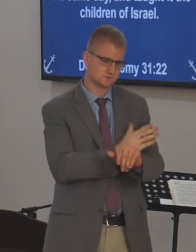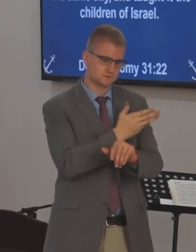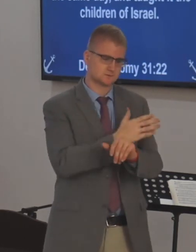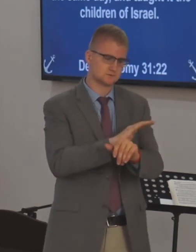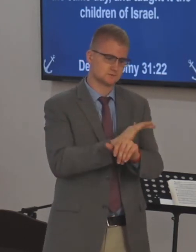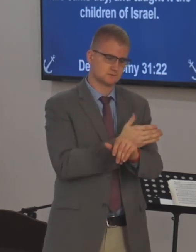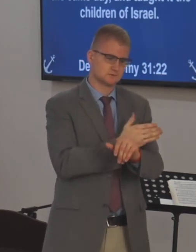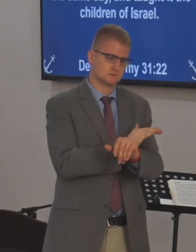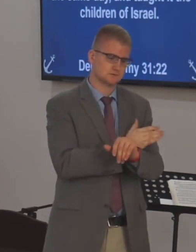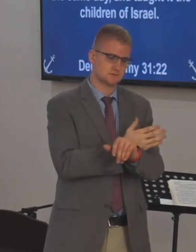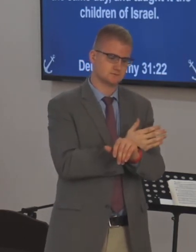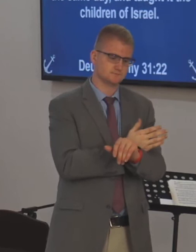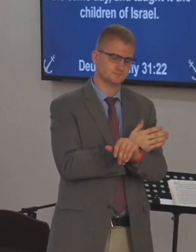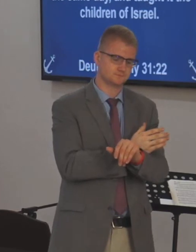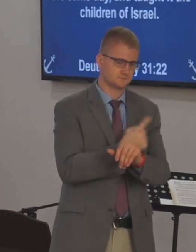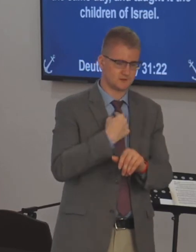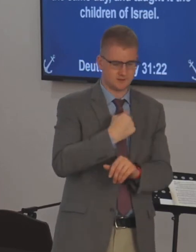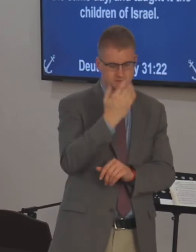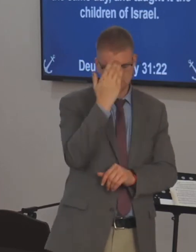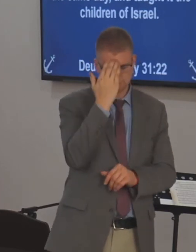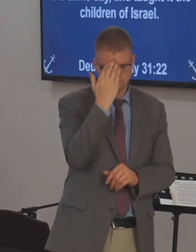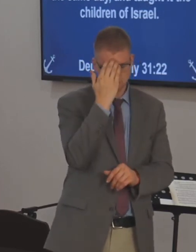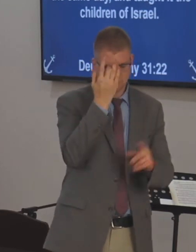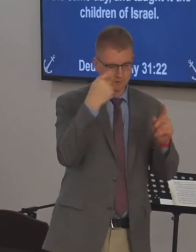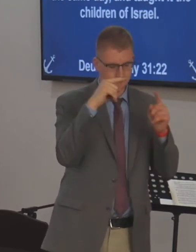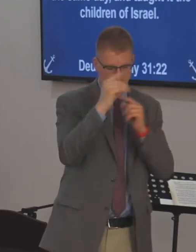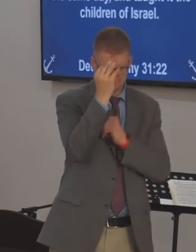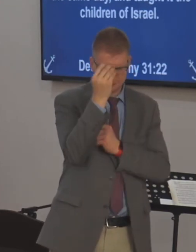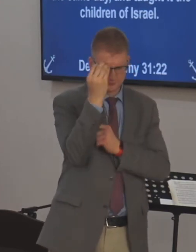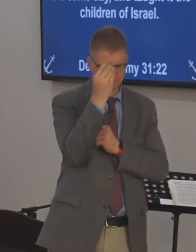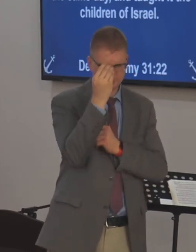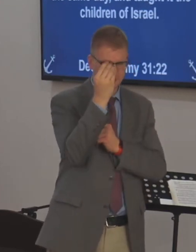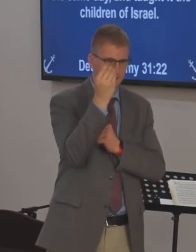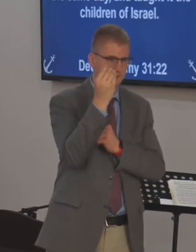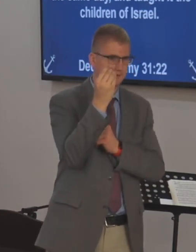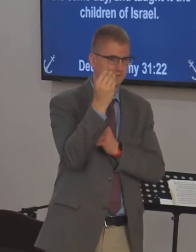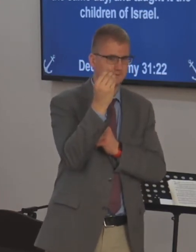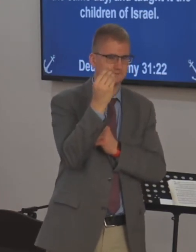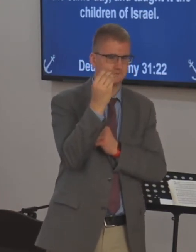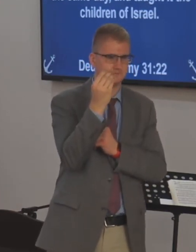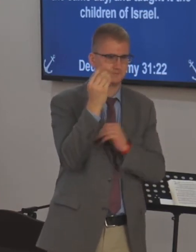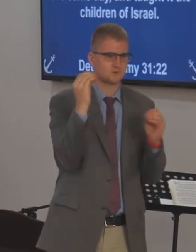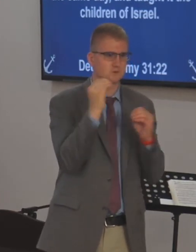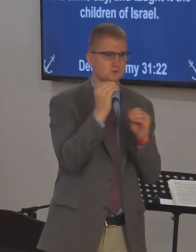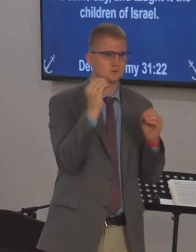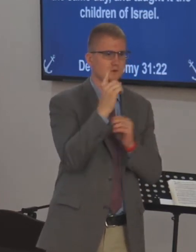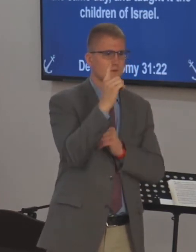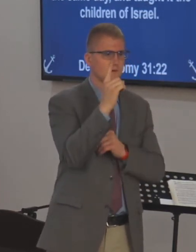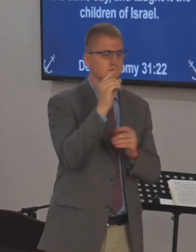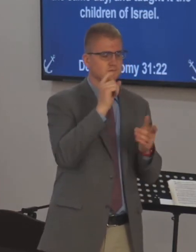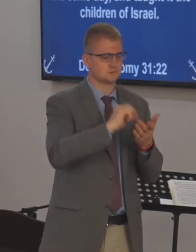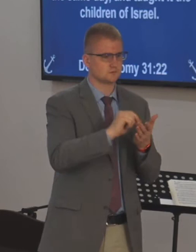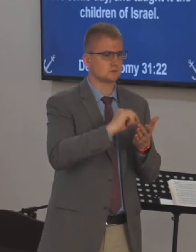I've ever sang, or I know that it's been written. Nobody's ever written this